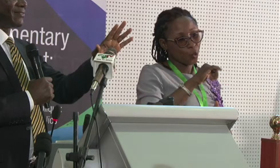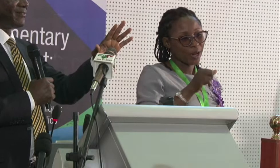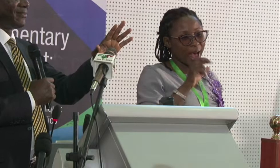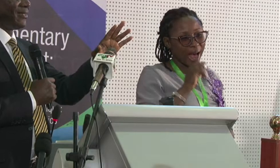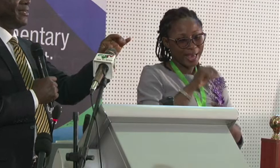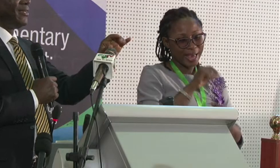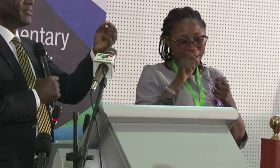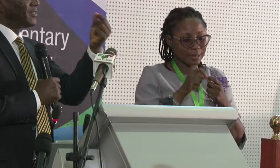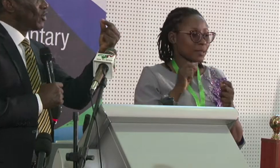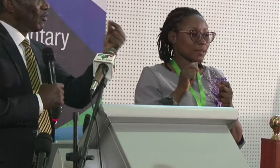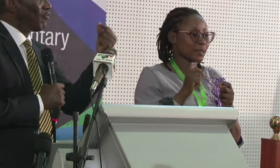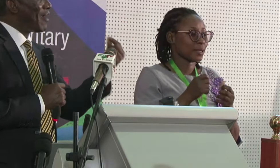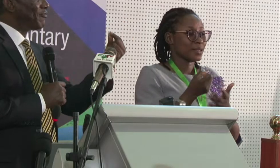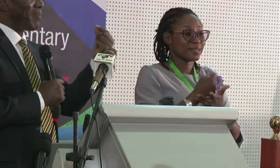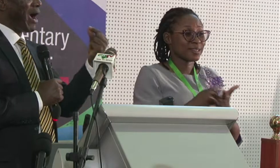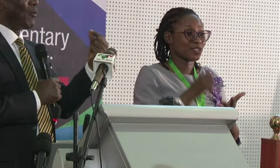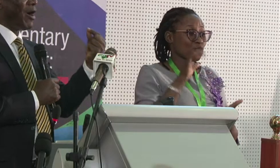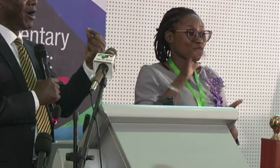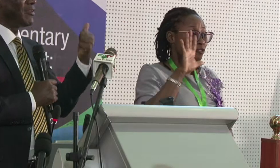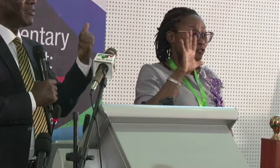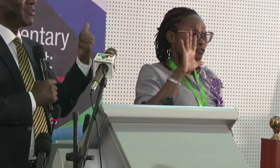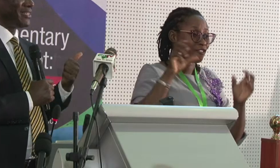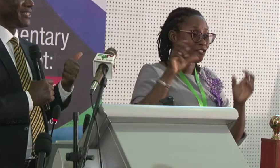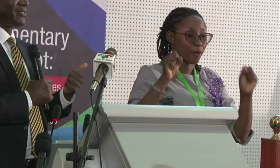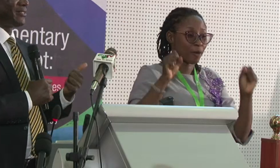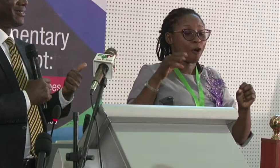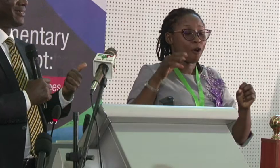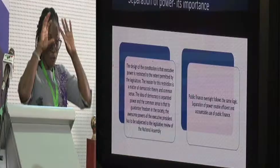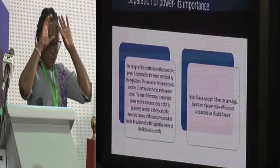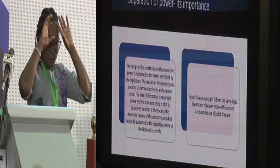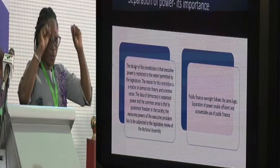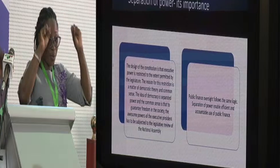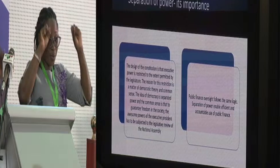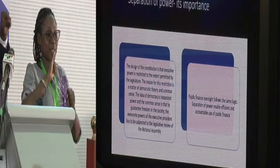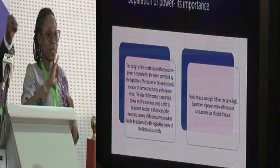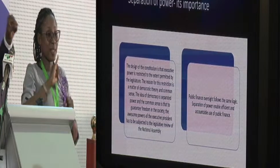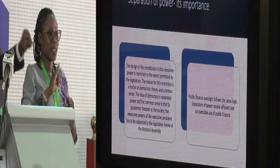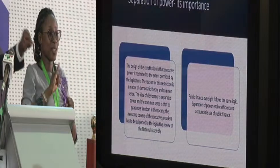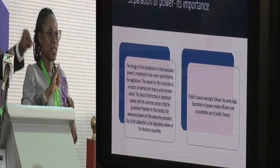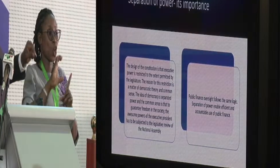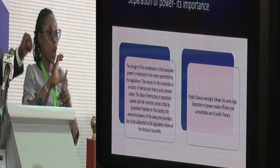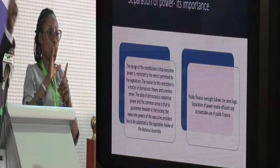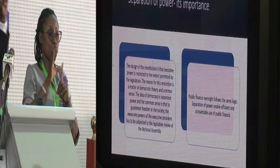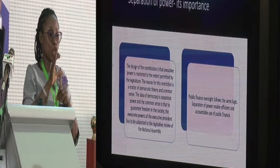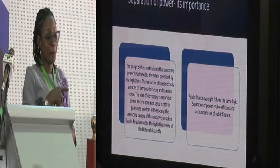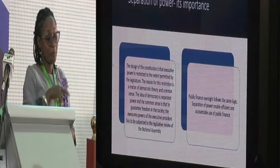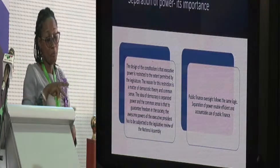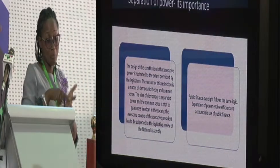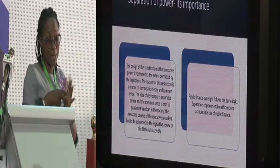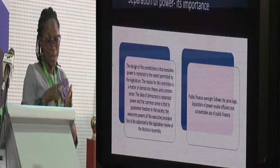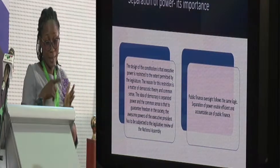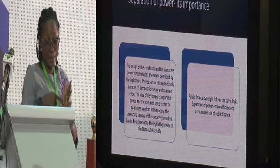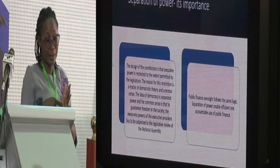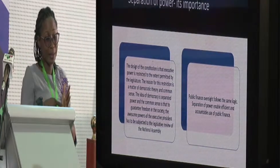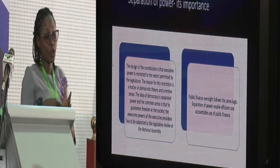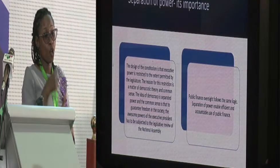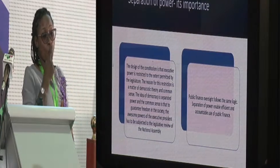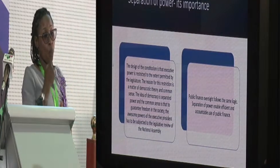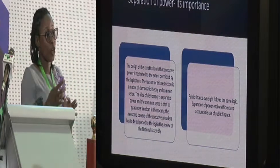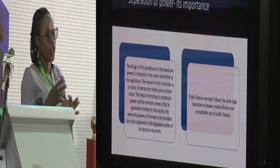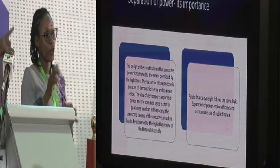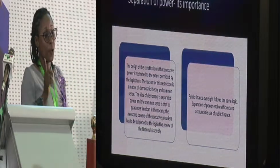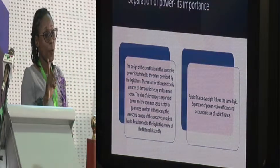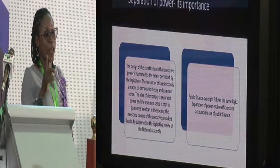distinct, Section 5 power of the president is conditioned to two things, except where